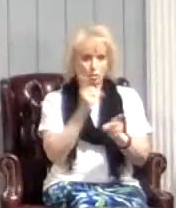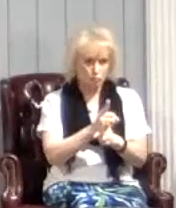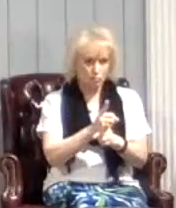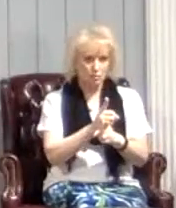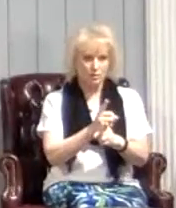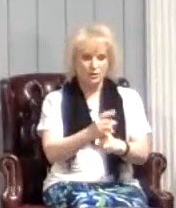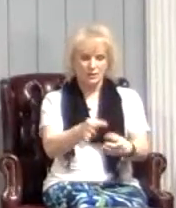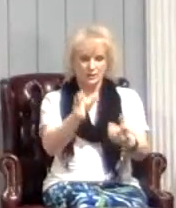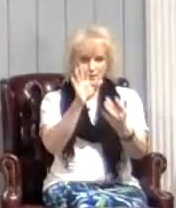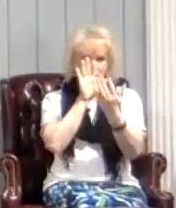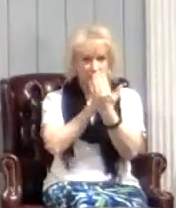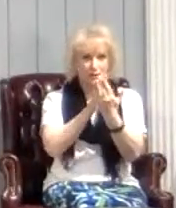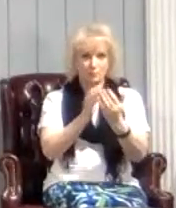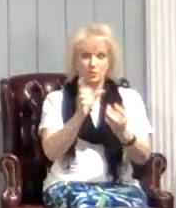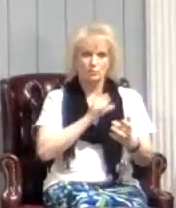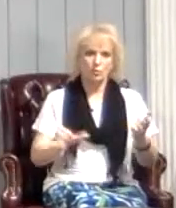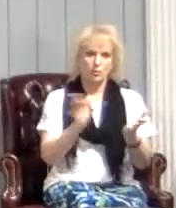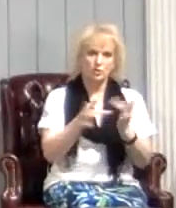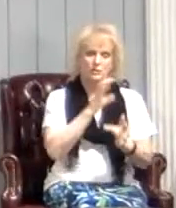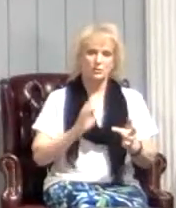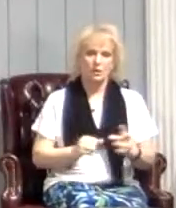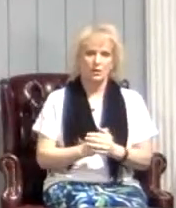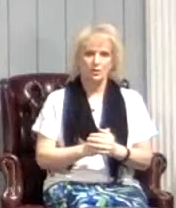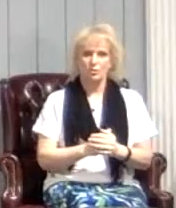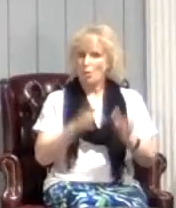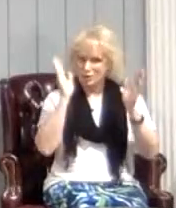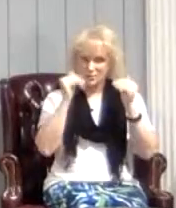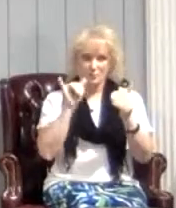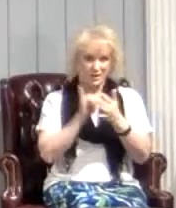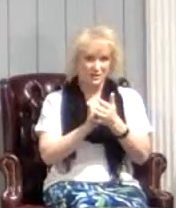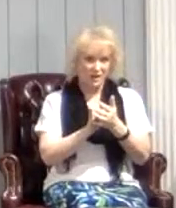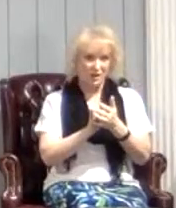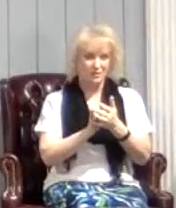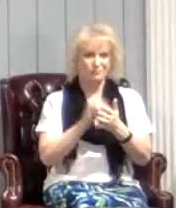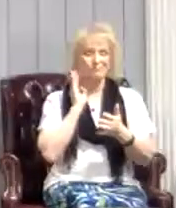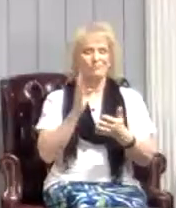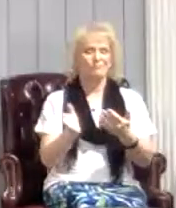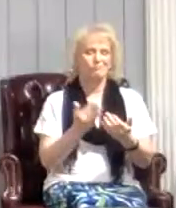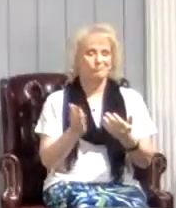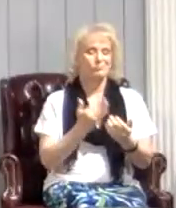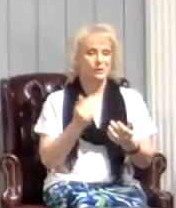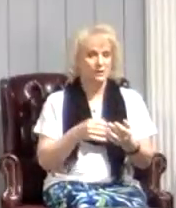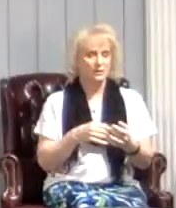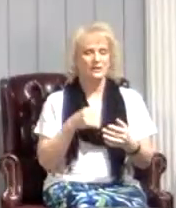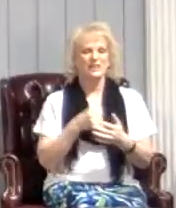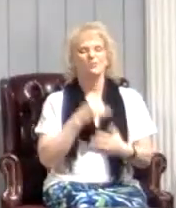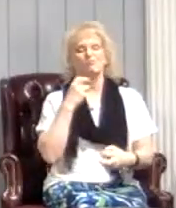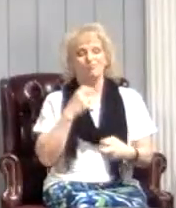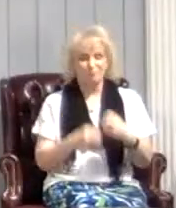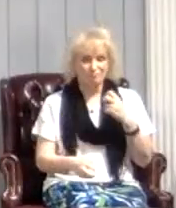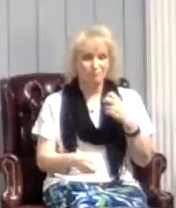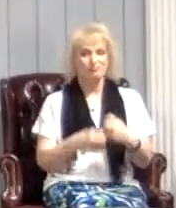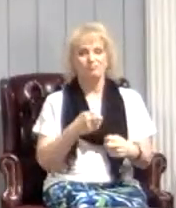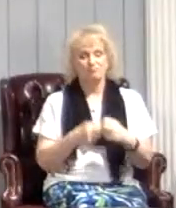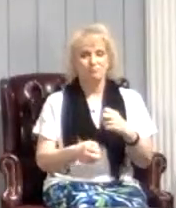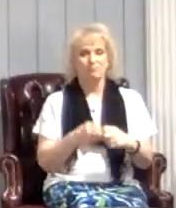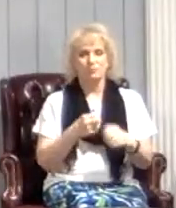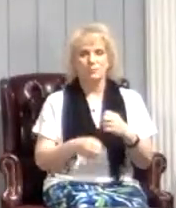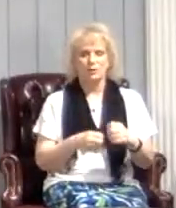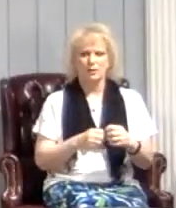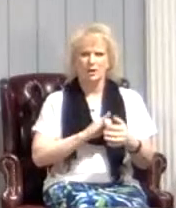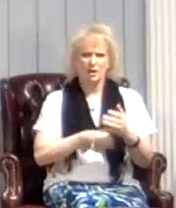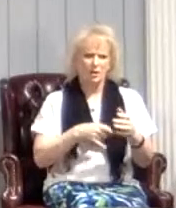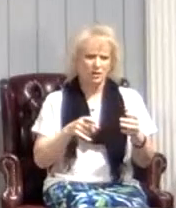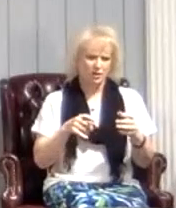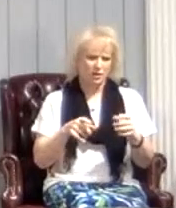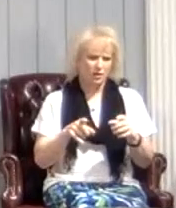the image of the Lord Jesus Christ. Don't expect that to be easy. It's going to be challenging. There's going to be some difficulties. And just like God did,